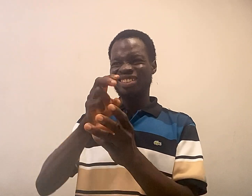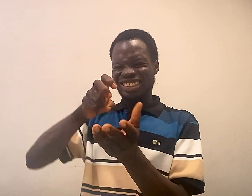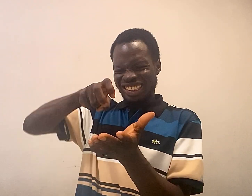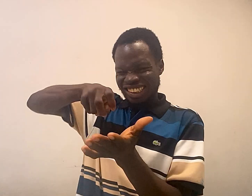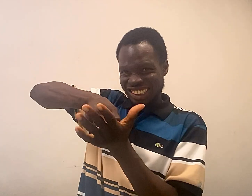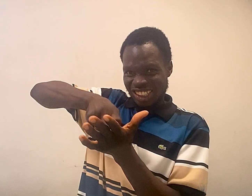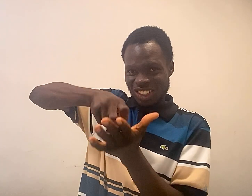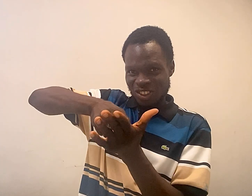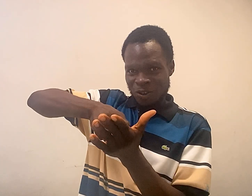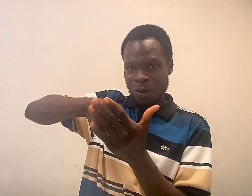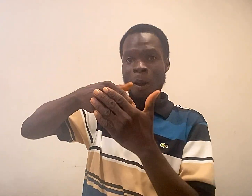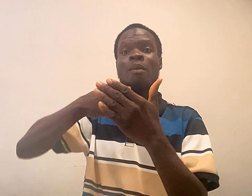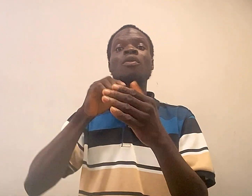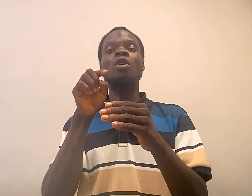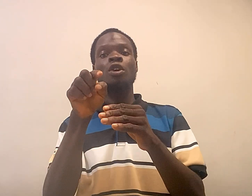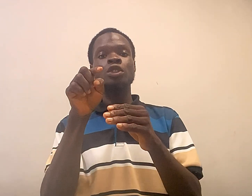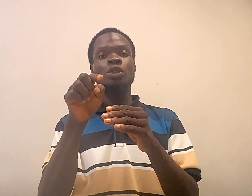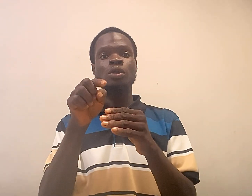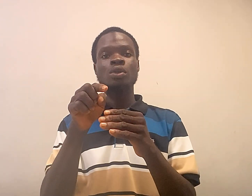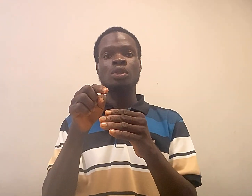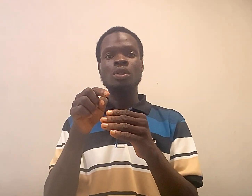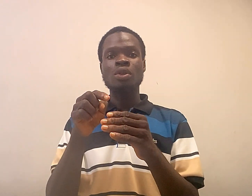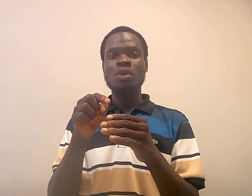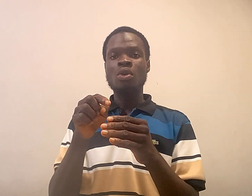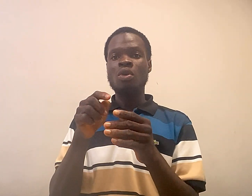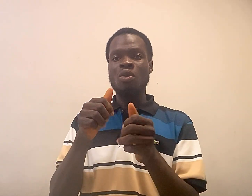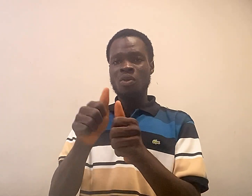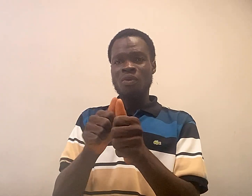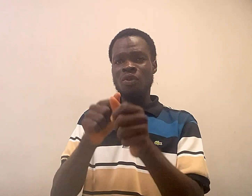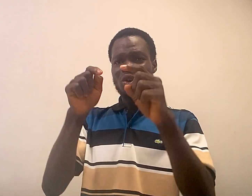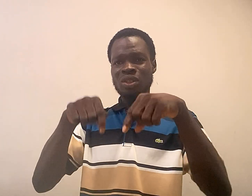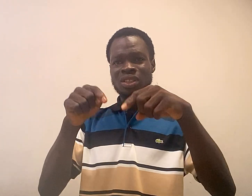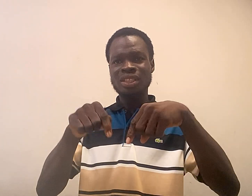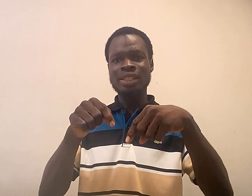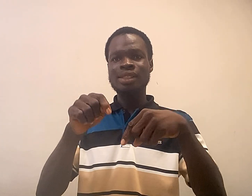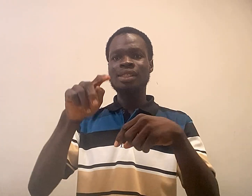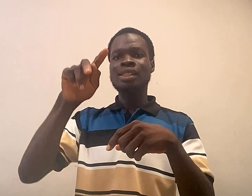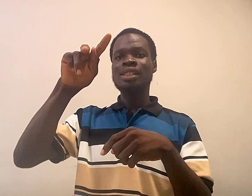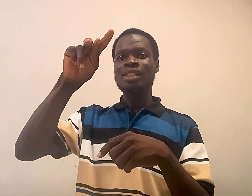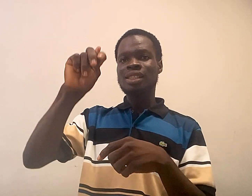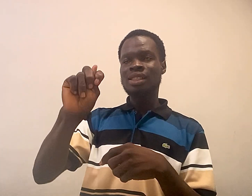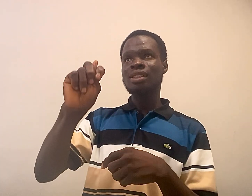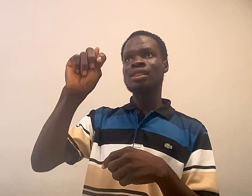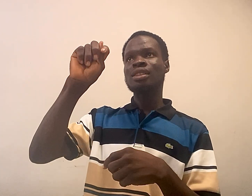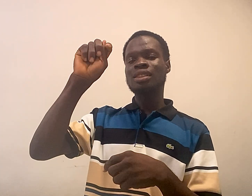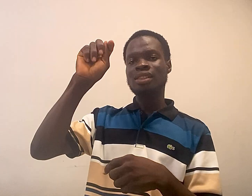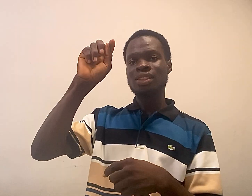Now subscribe. Rewatch this when you feel weak. And remember, you are no longer emotional.